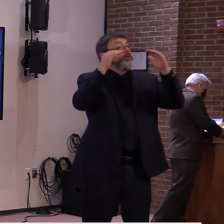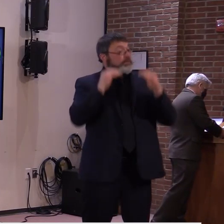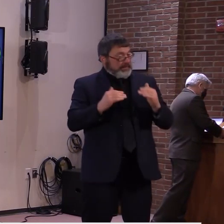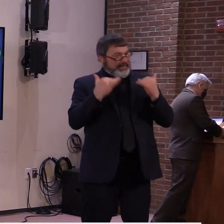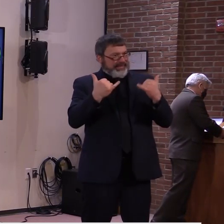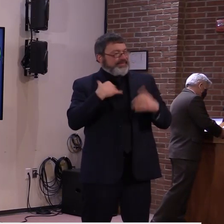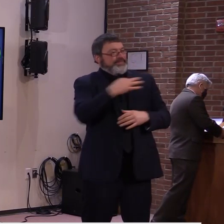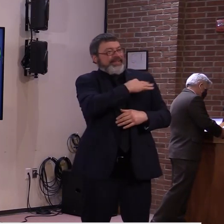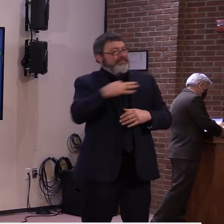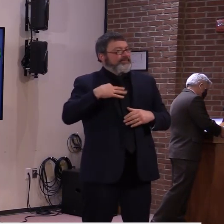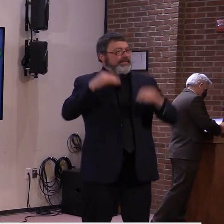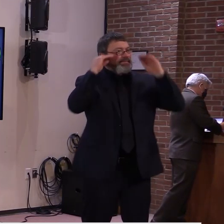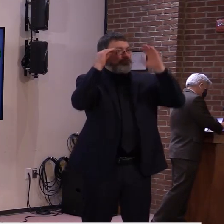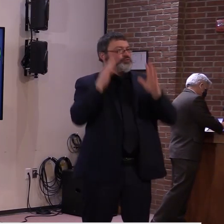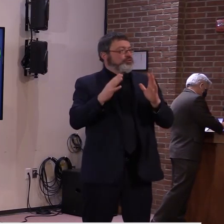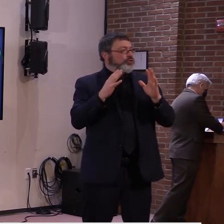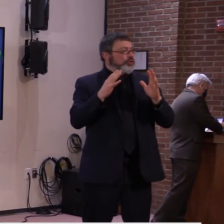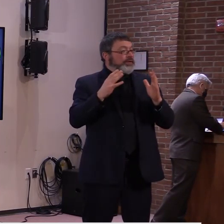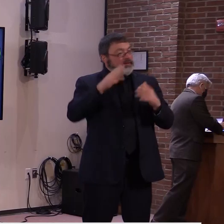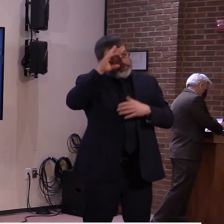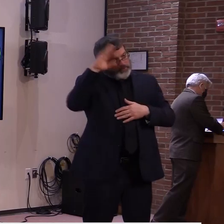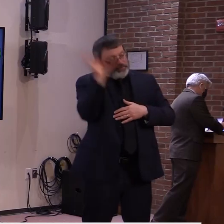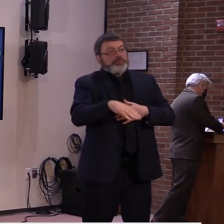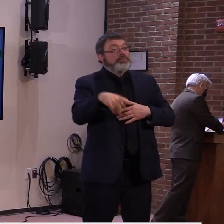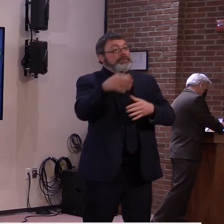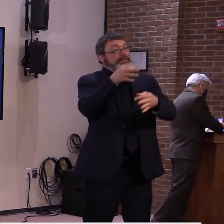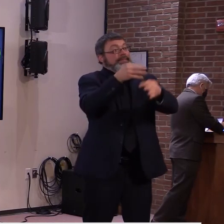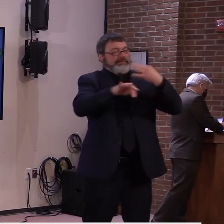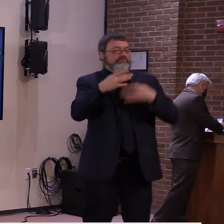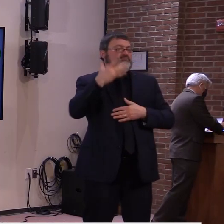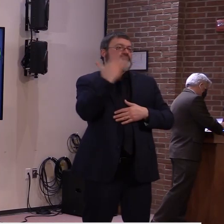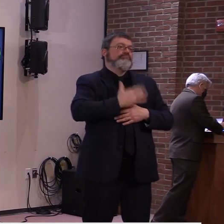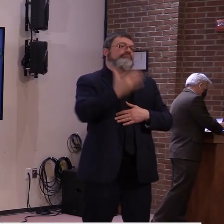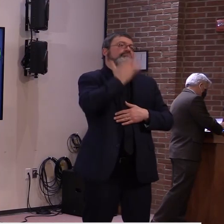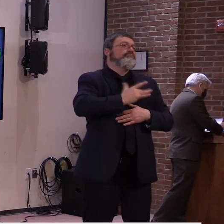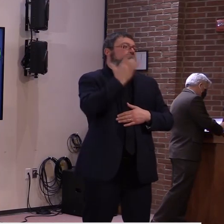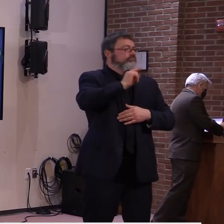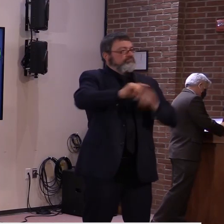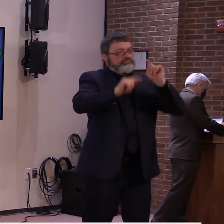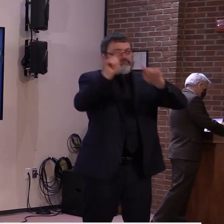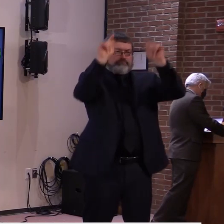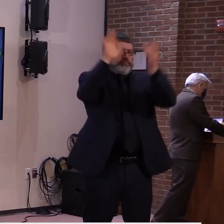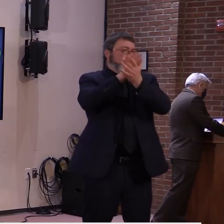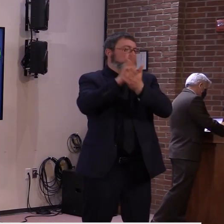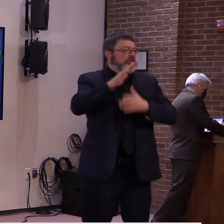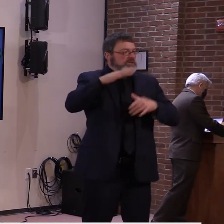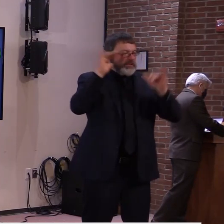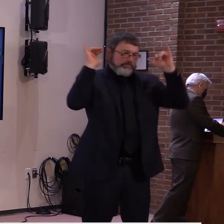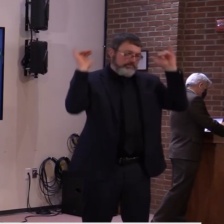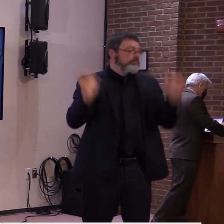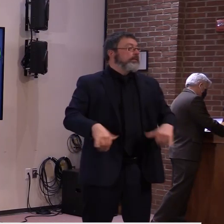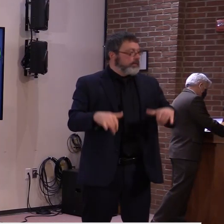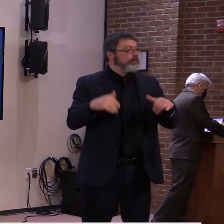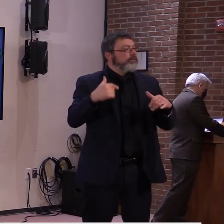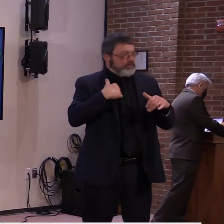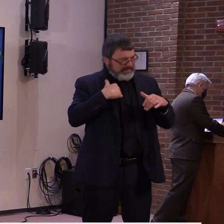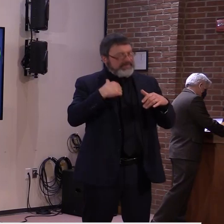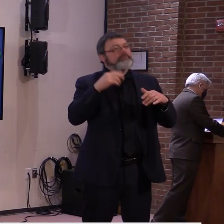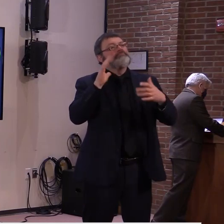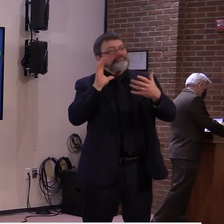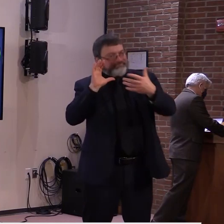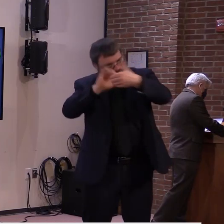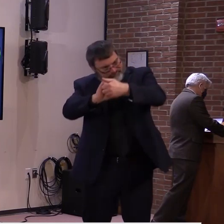members from the School Board Association, the Superintendent's Association, the Principals Association, Human Resource Professionals Association,